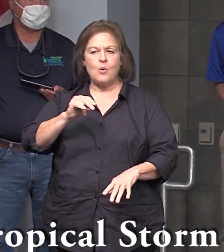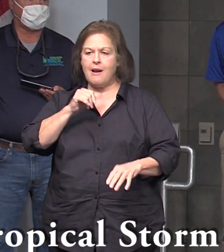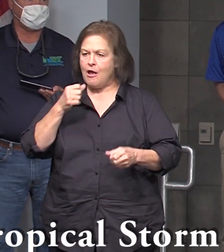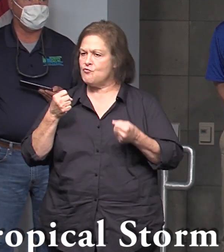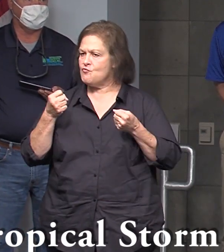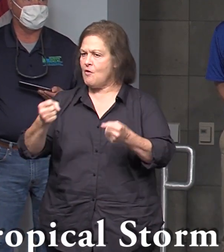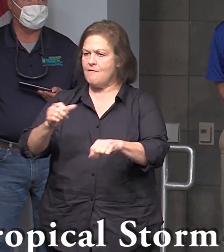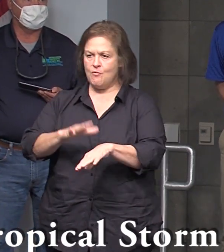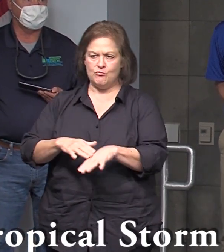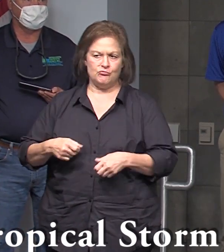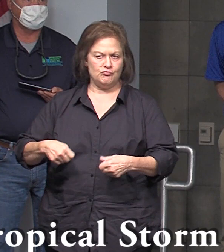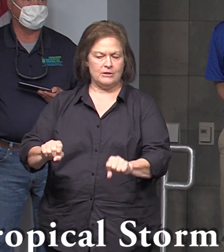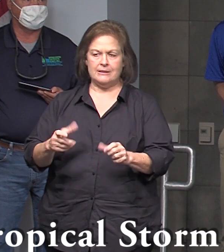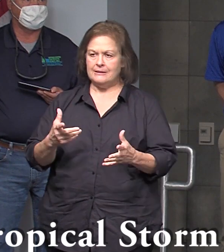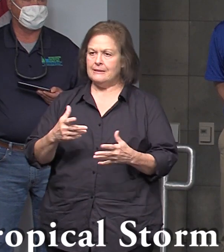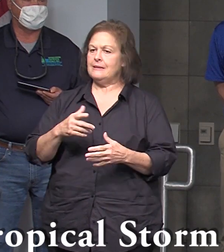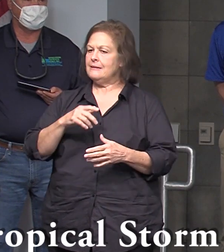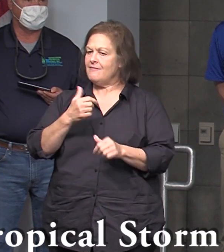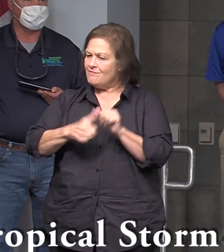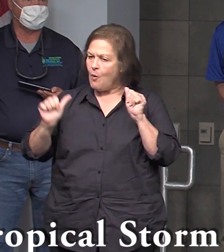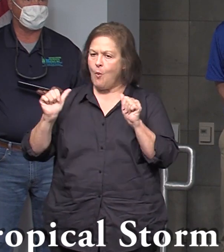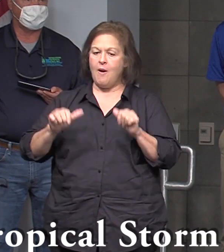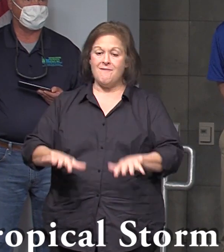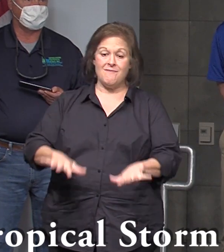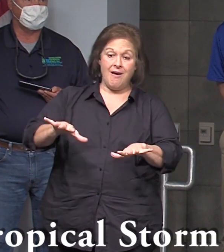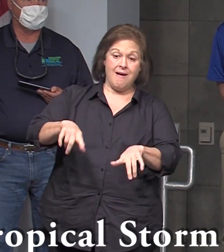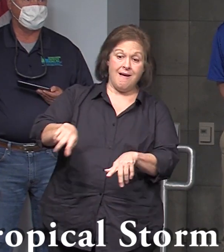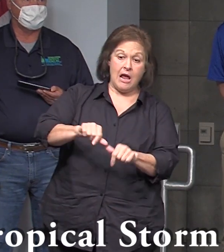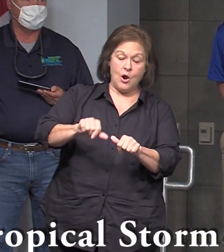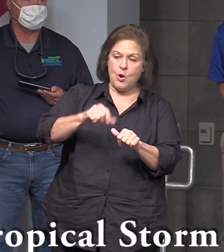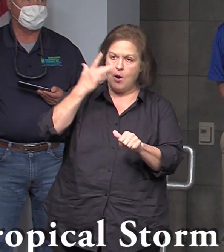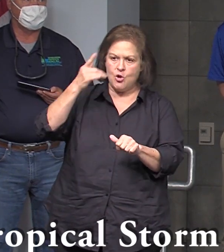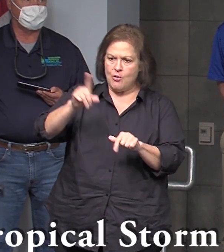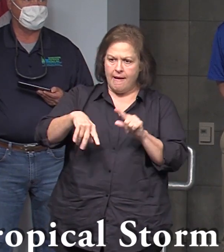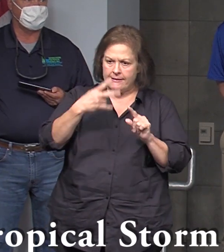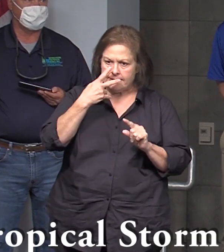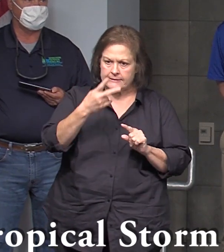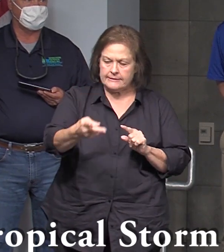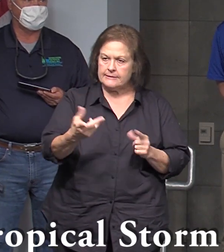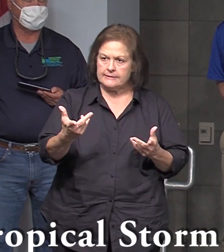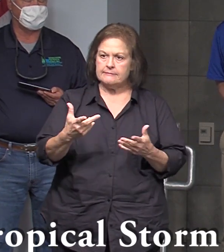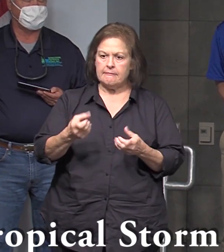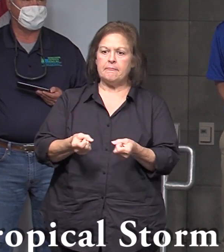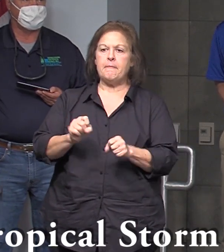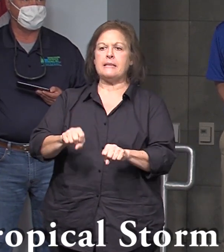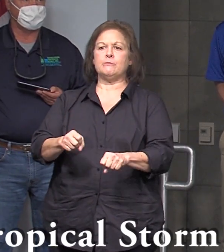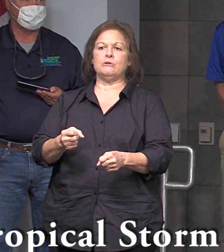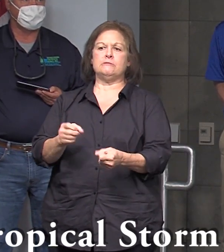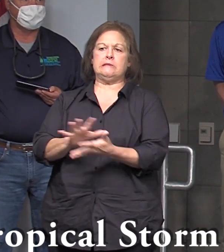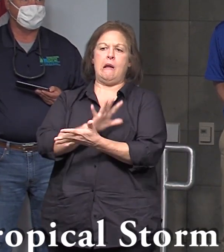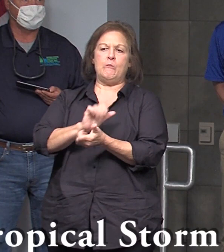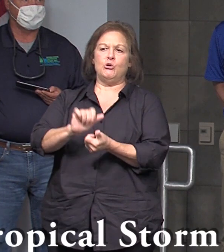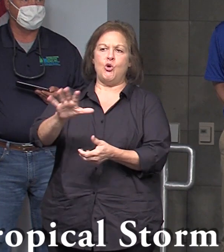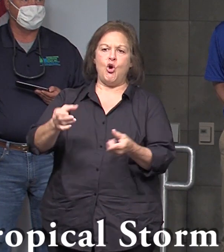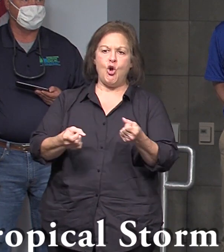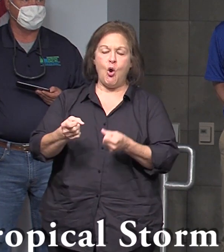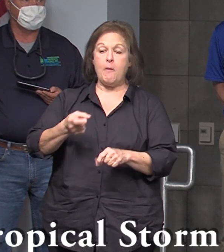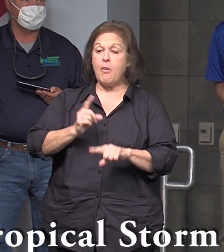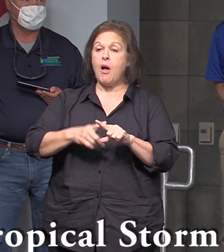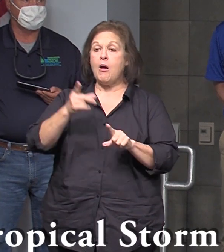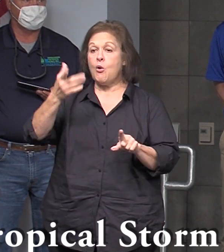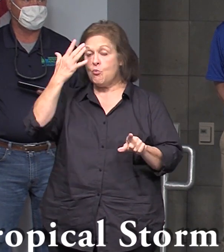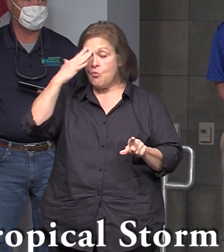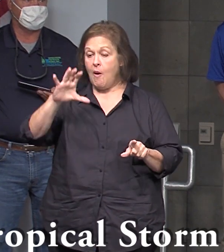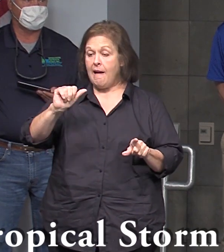roads, avoid driving in flooded areas. You can't see the road profile. You could get damage to your car. As I said, you could be right next to an open canal.